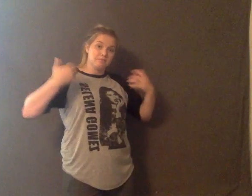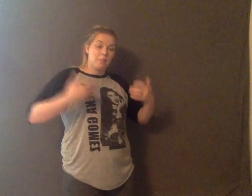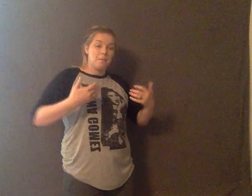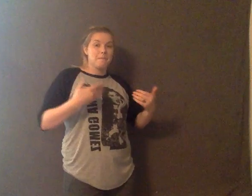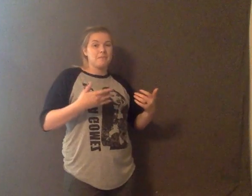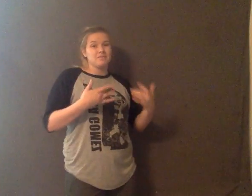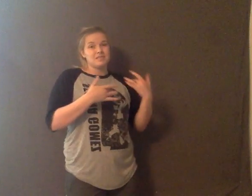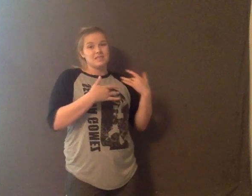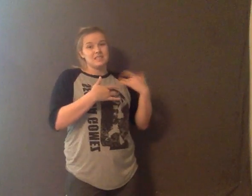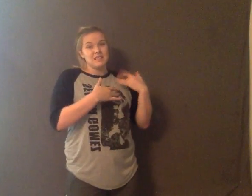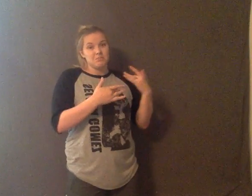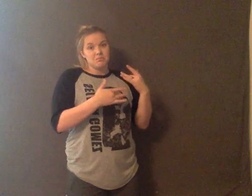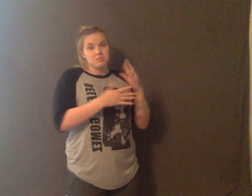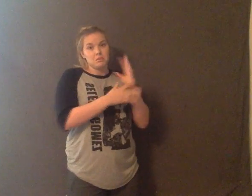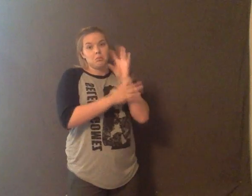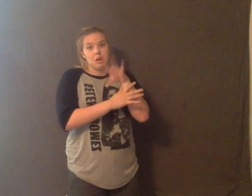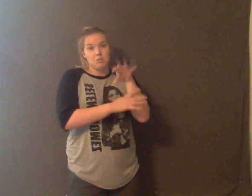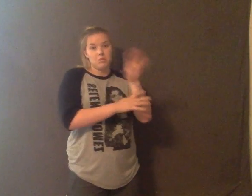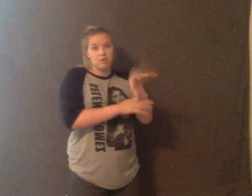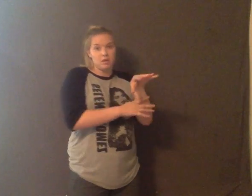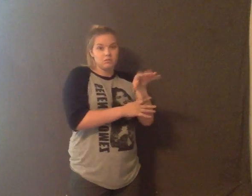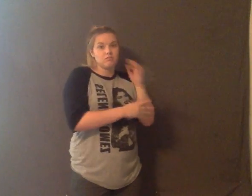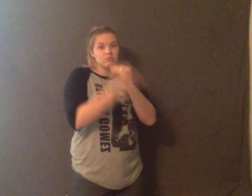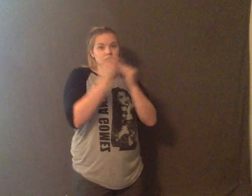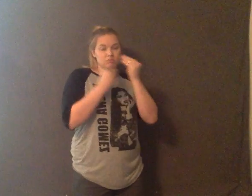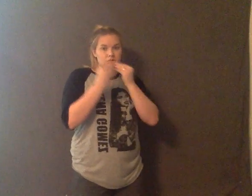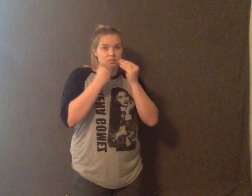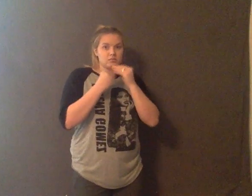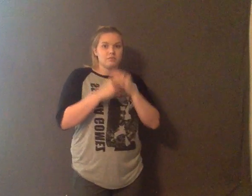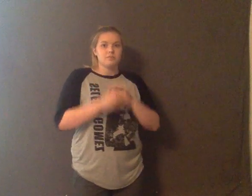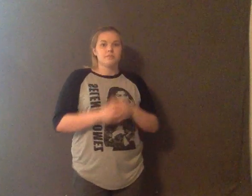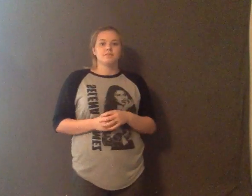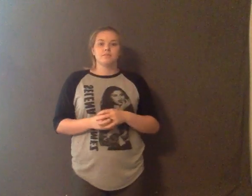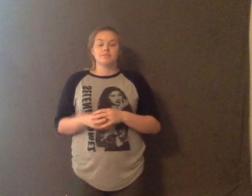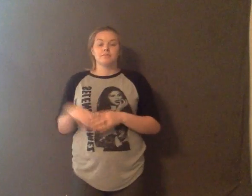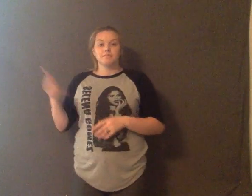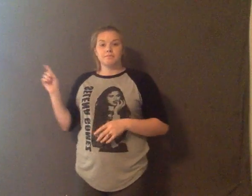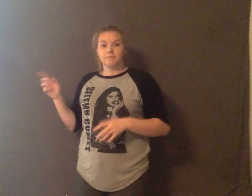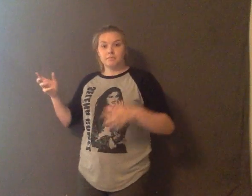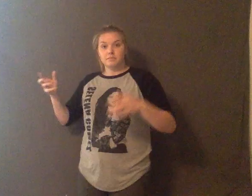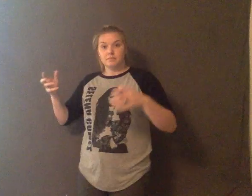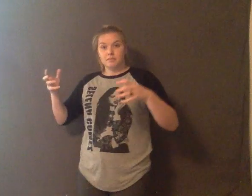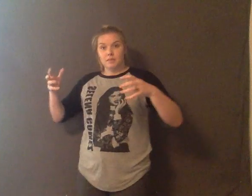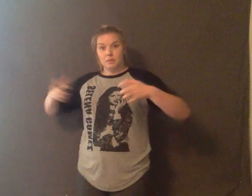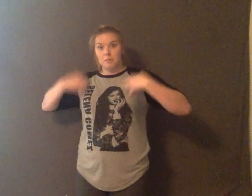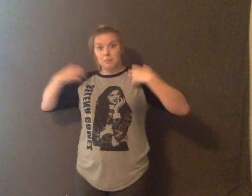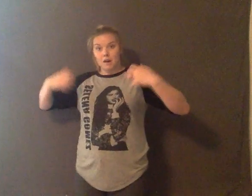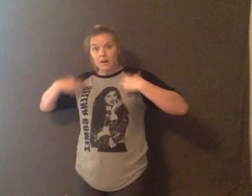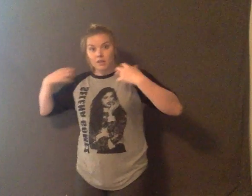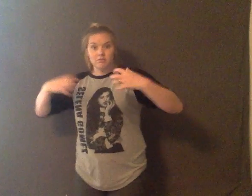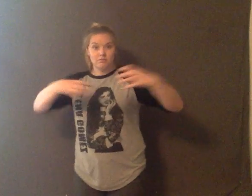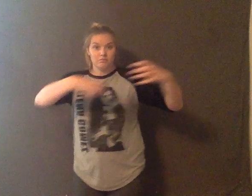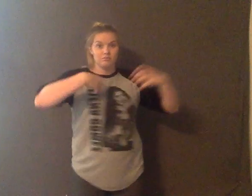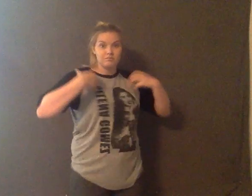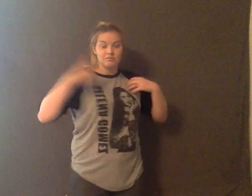from insects. Comparing the anatomy of true omnivores like bears, who eat both meat and plants, to frugivores like primates, who eat almost exclusively